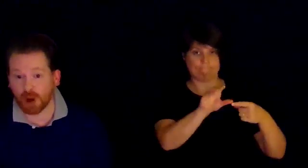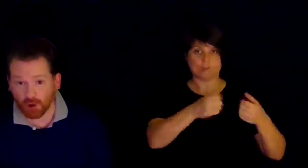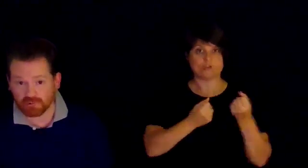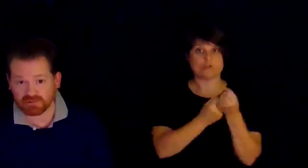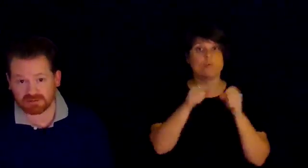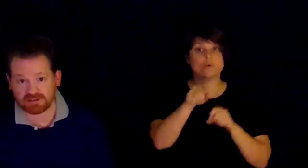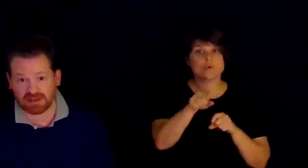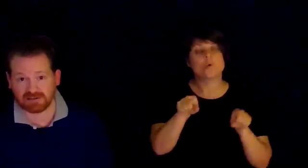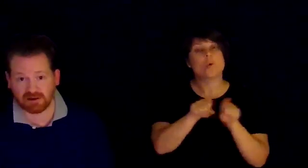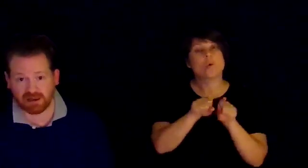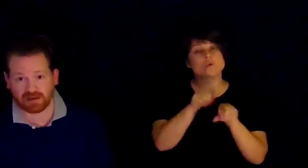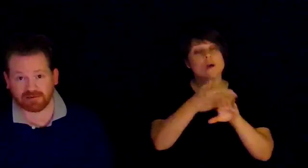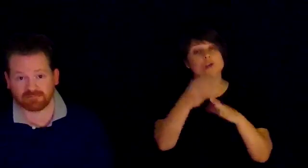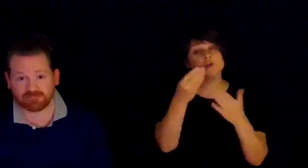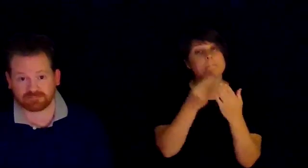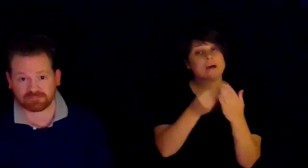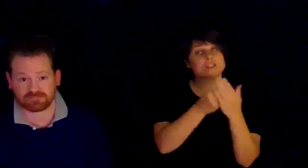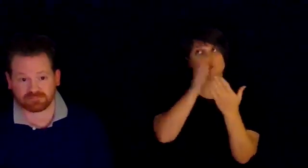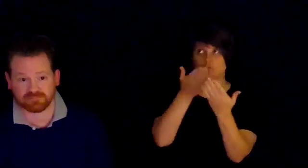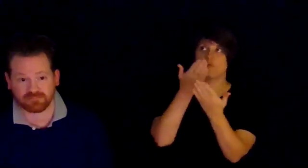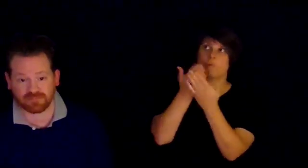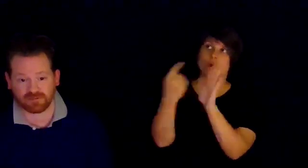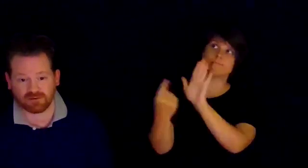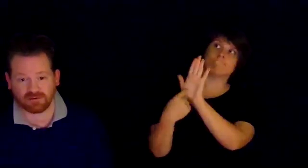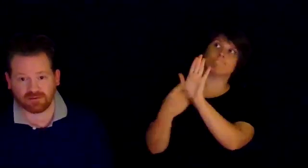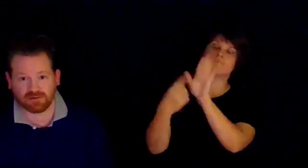to propose to the NDIA.